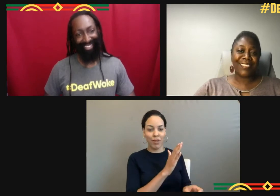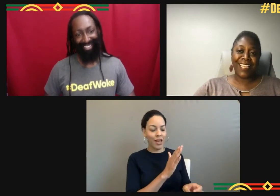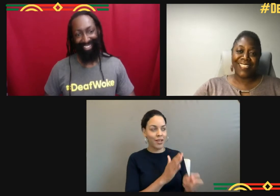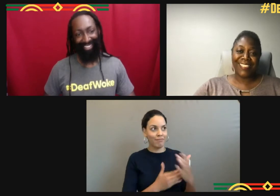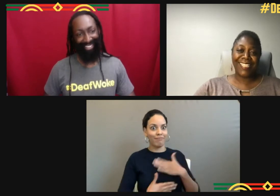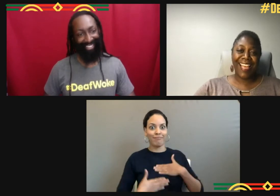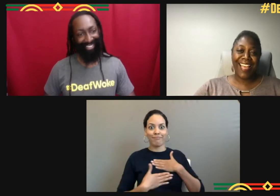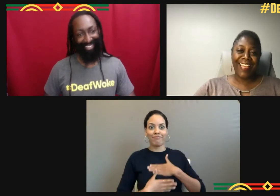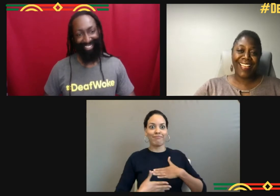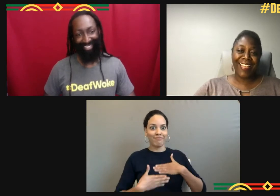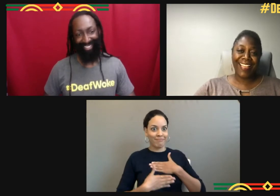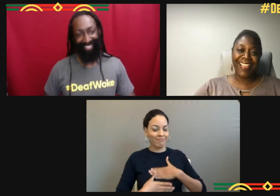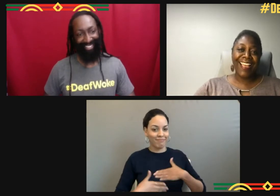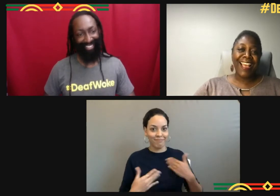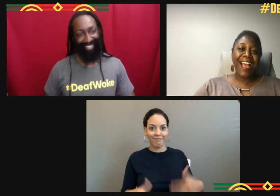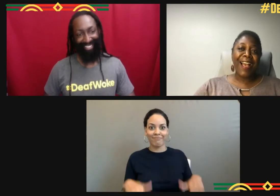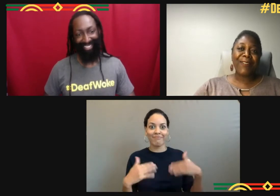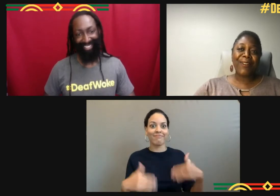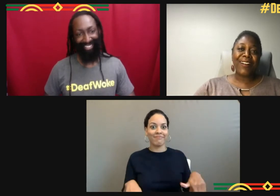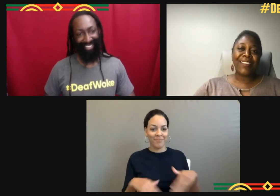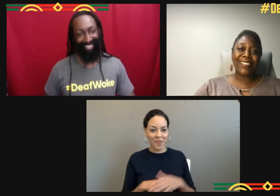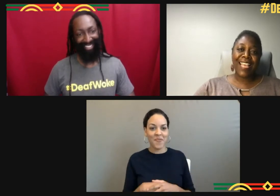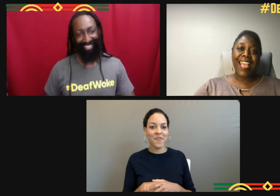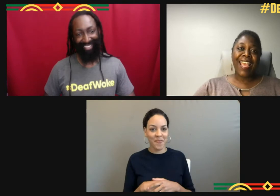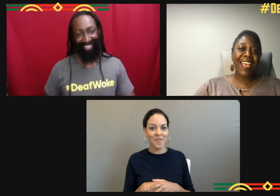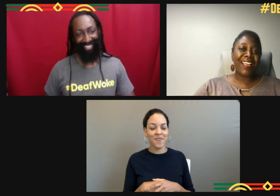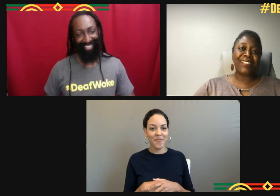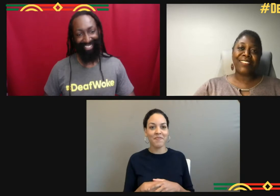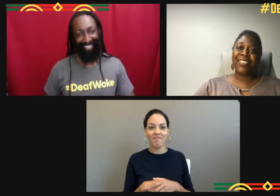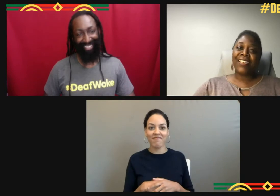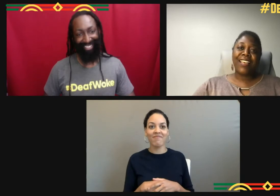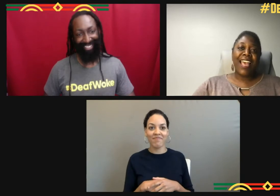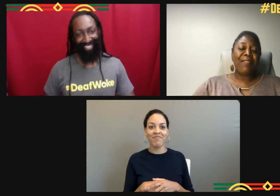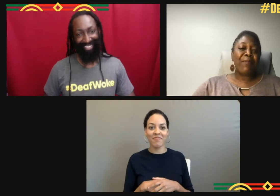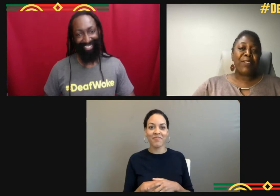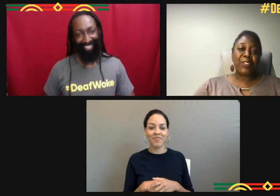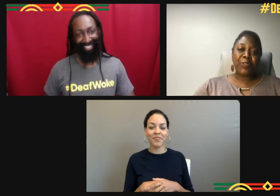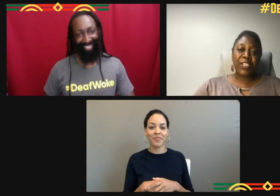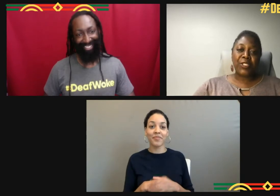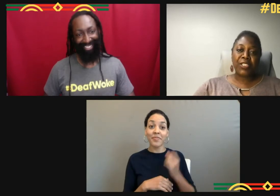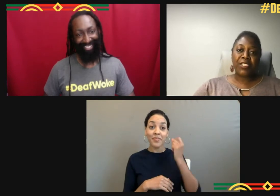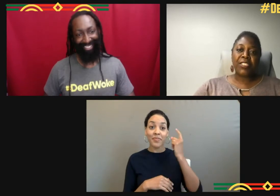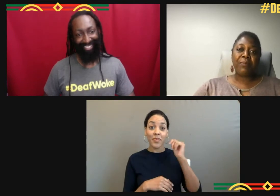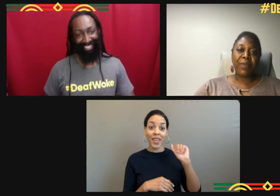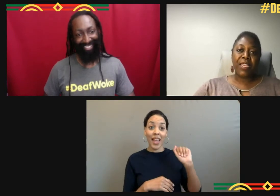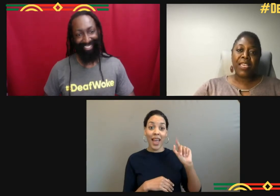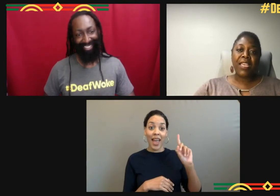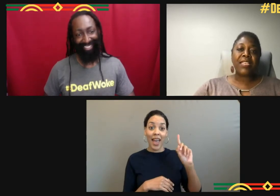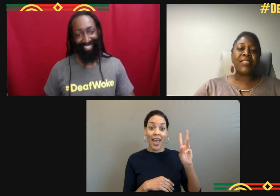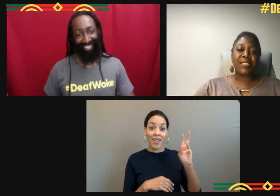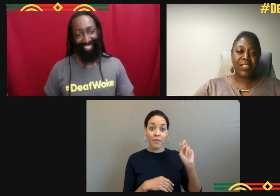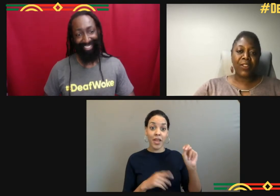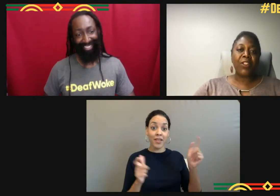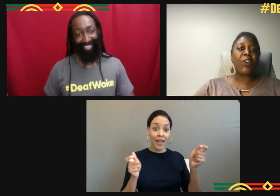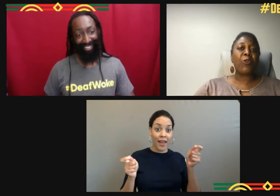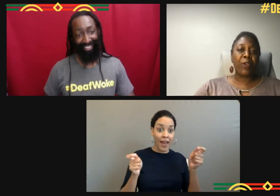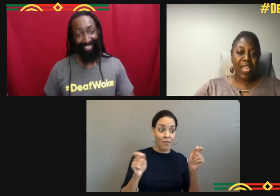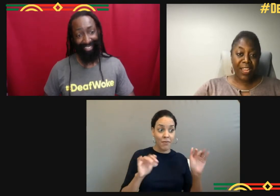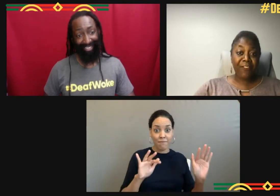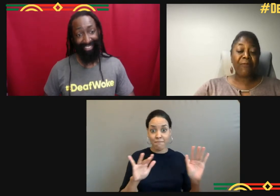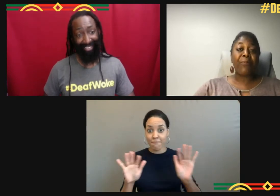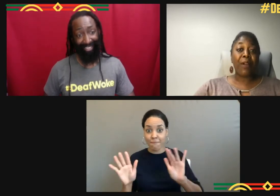bug, as they say. I was. And administration to me is still